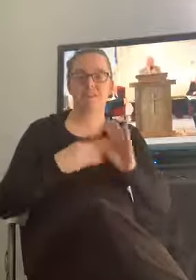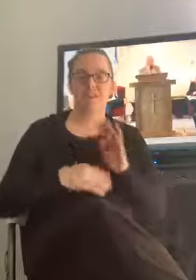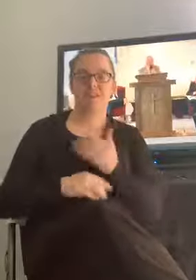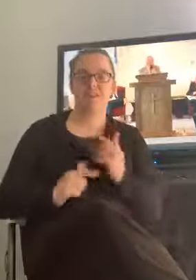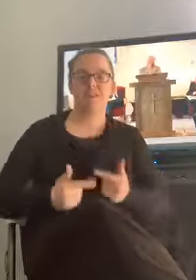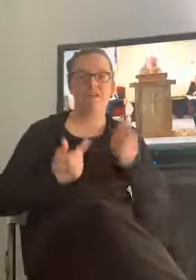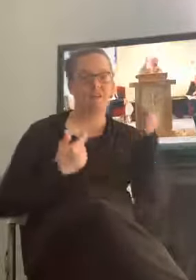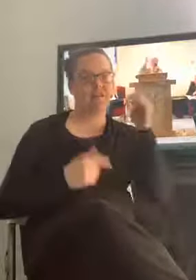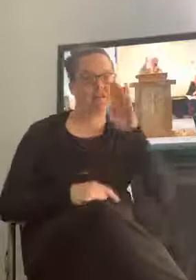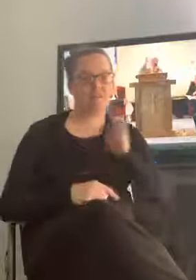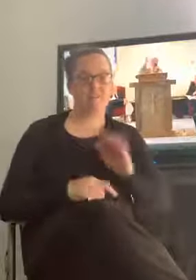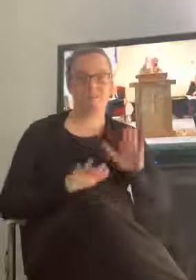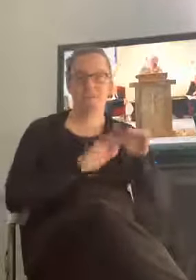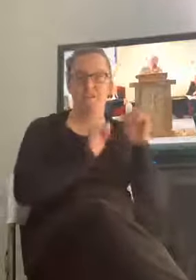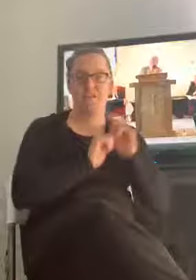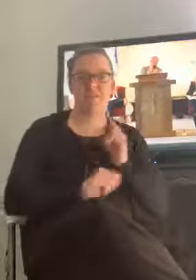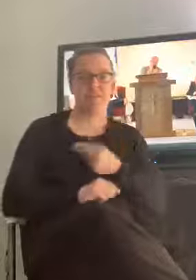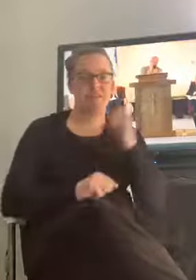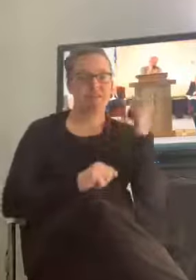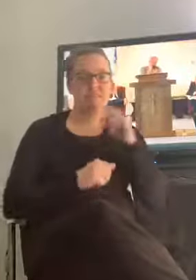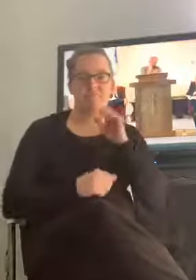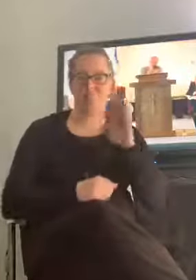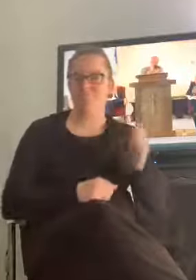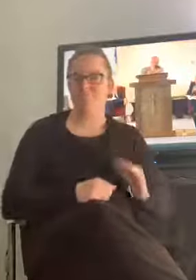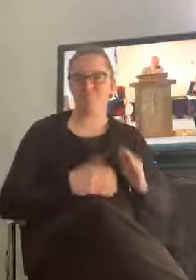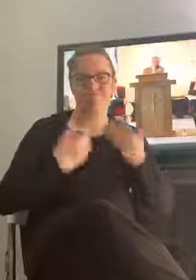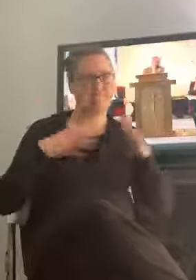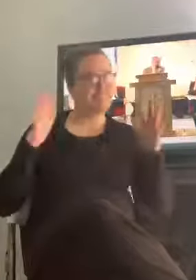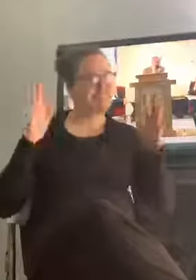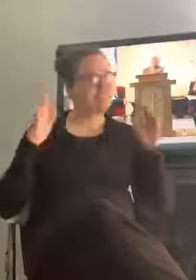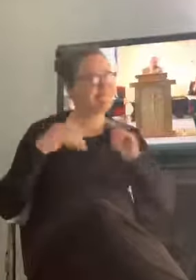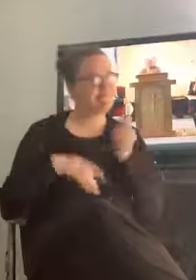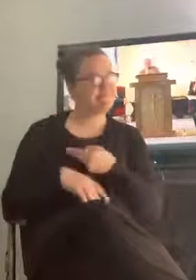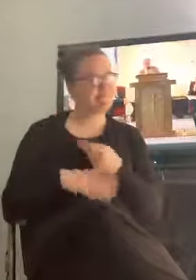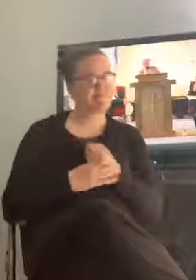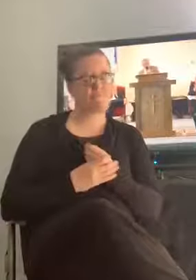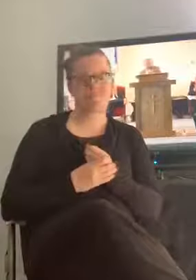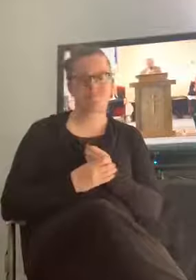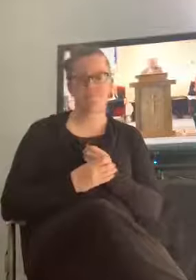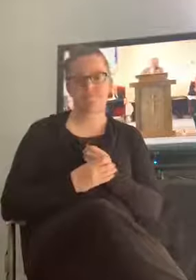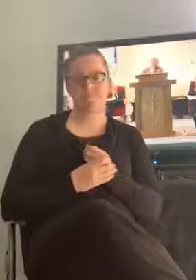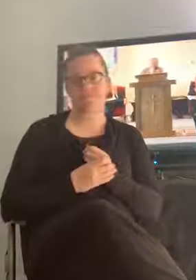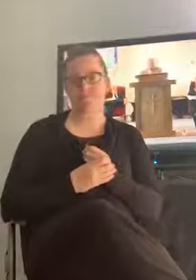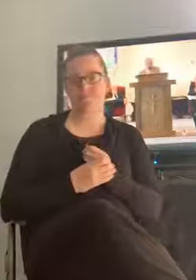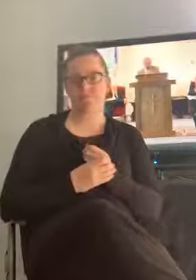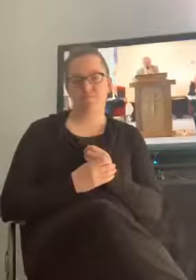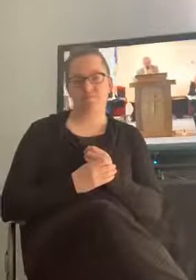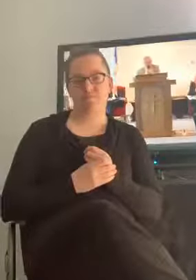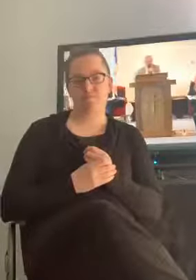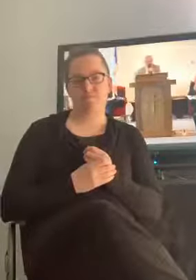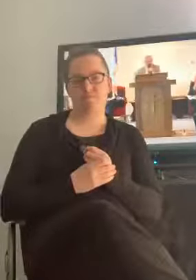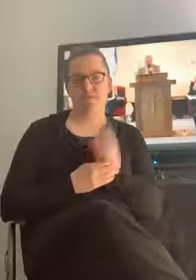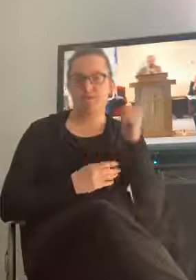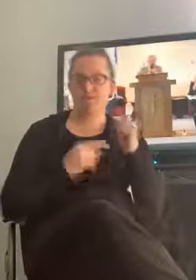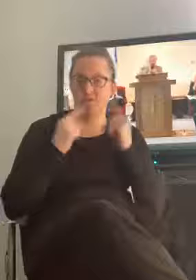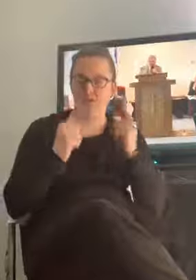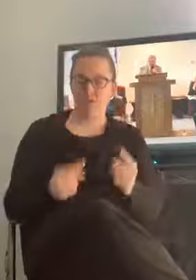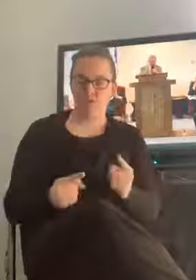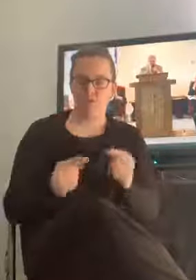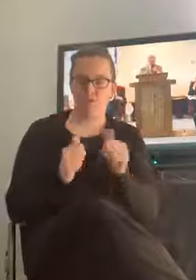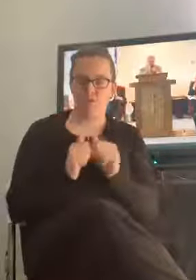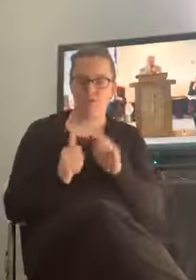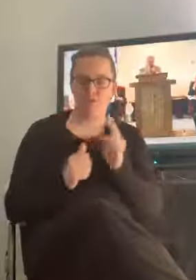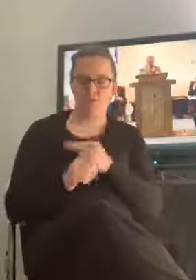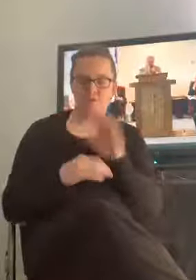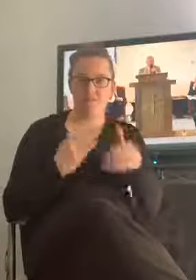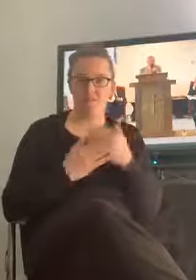never forsake you. I'll be with you always. I'm going to be with you no matter where you are, what you're going through. I'm going to be